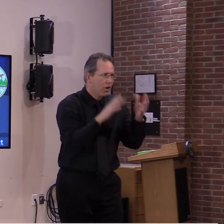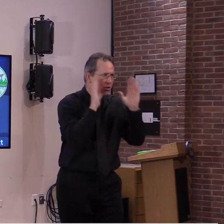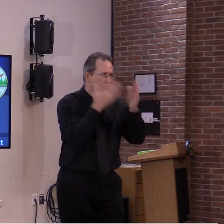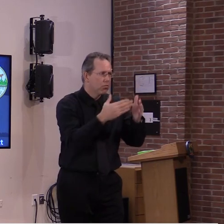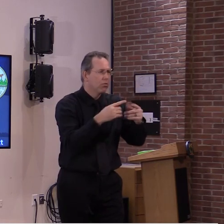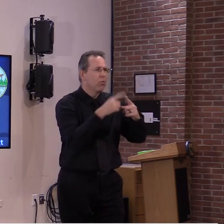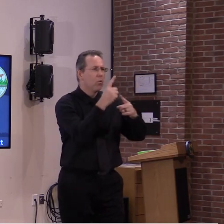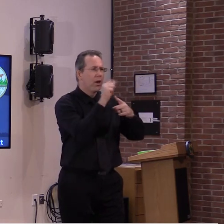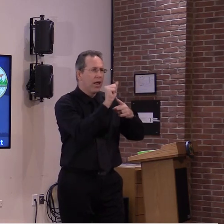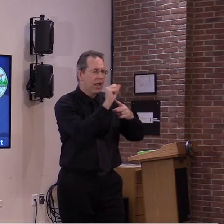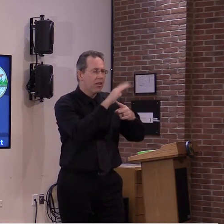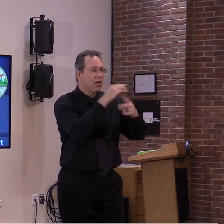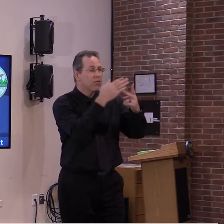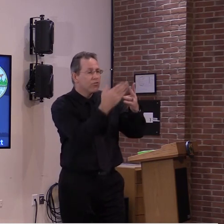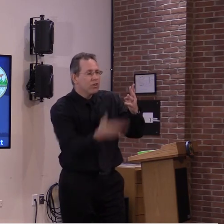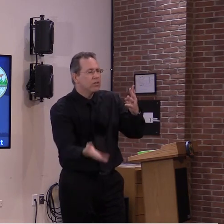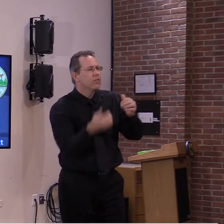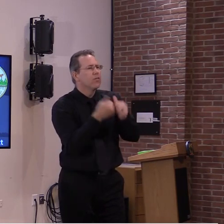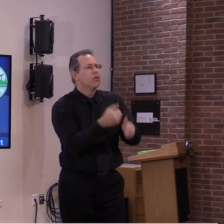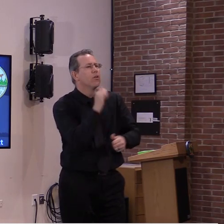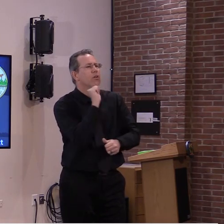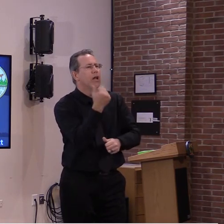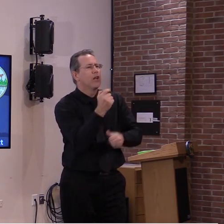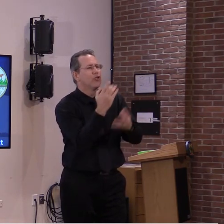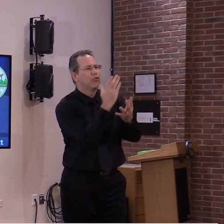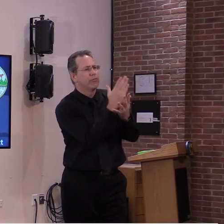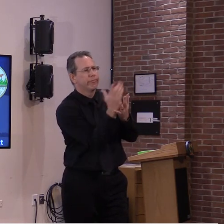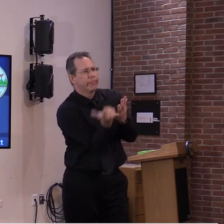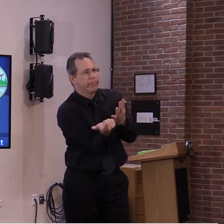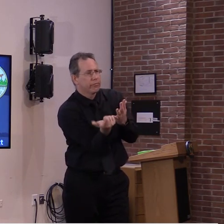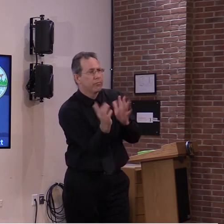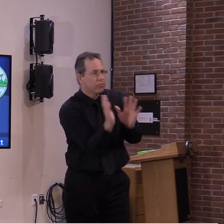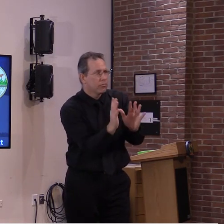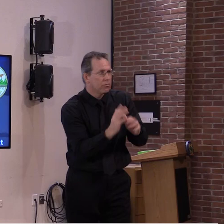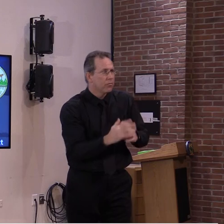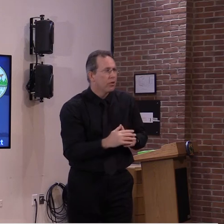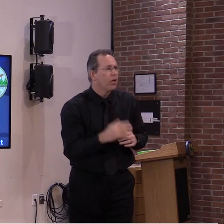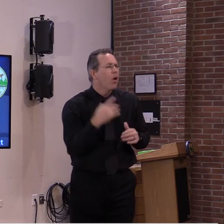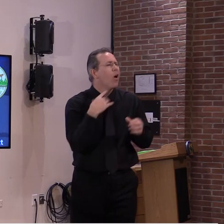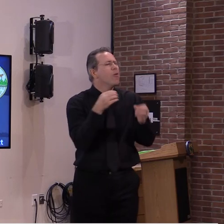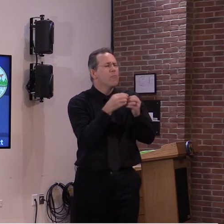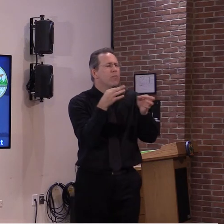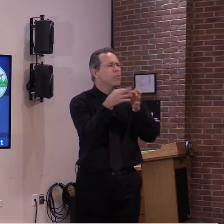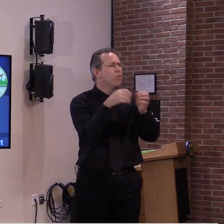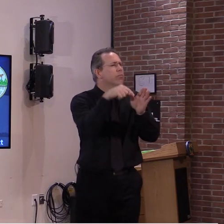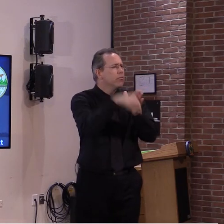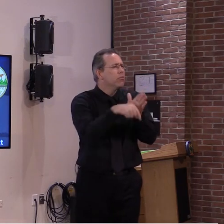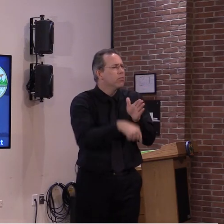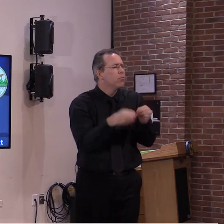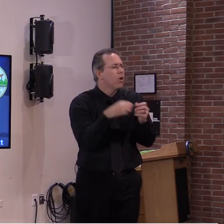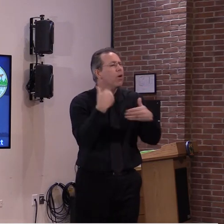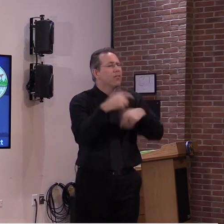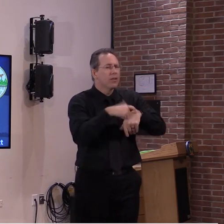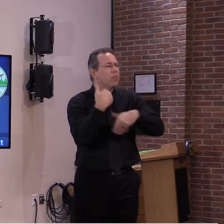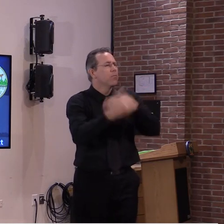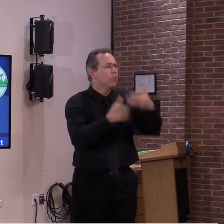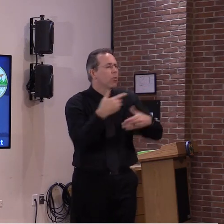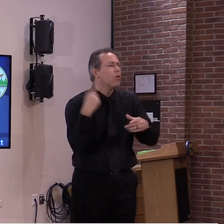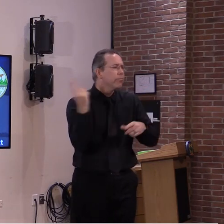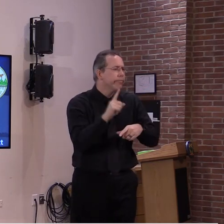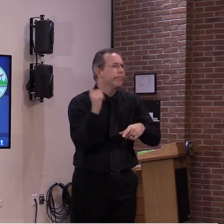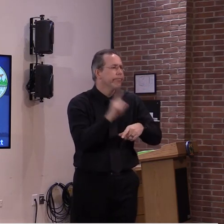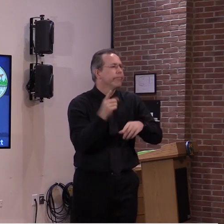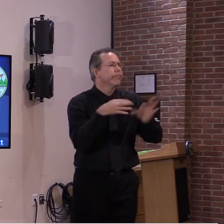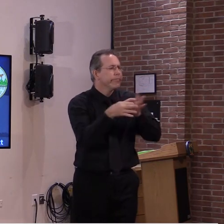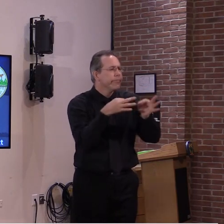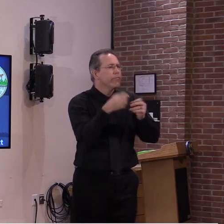stratification here. So more to come on all of that as we become more definite about each one.